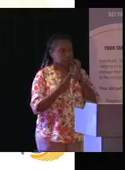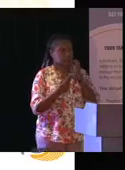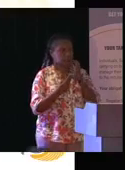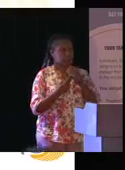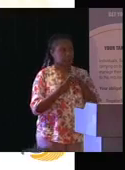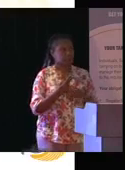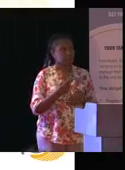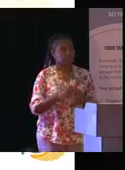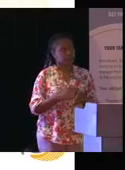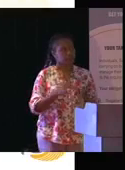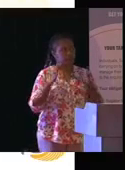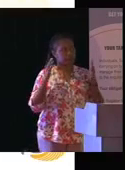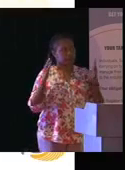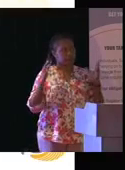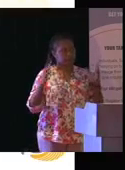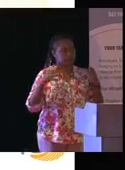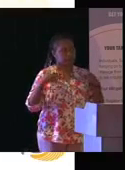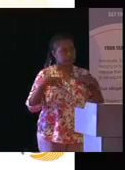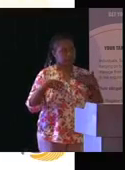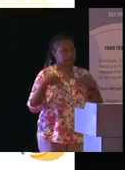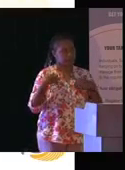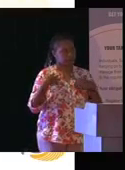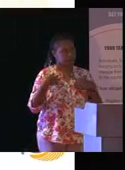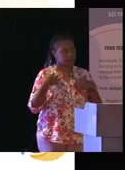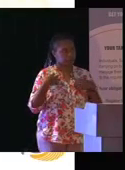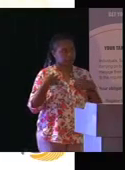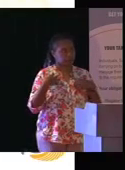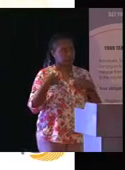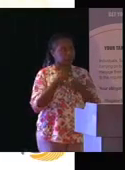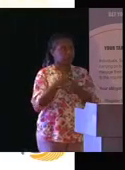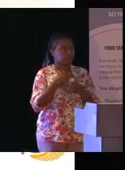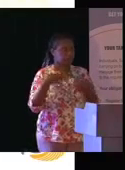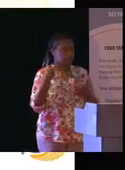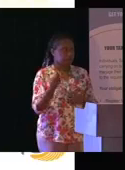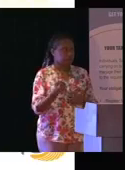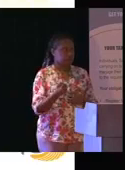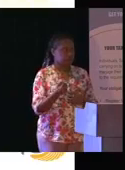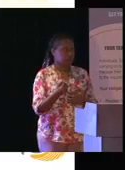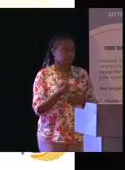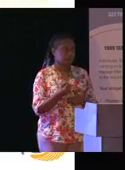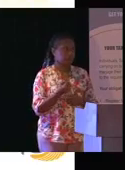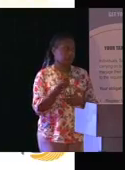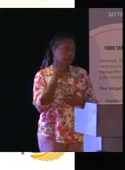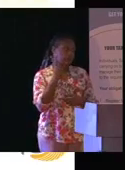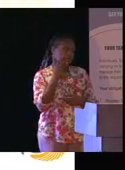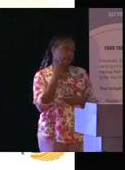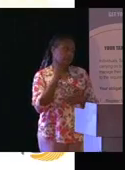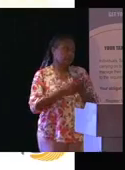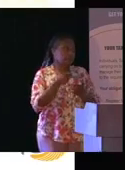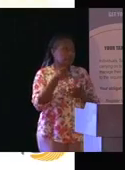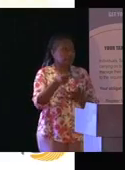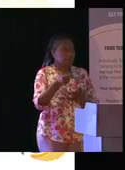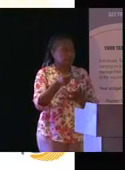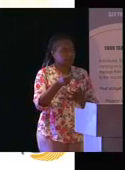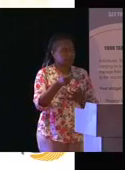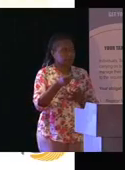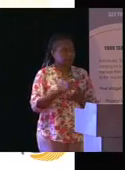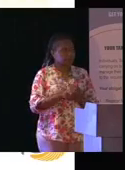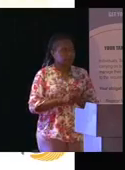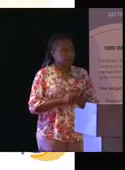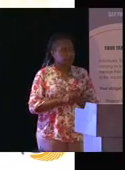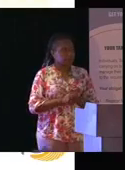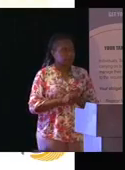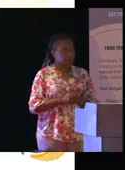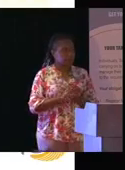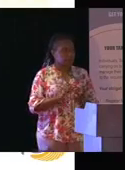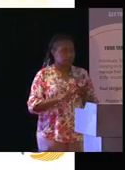main issues that we are facing. So when payments are remitted to IRC, but those